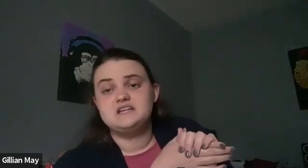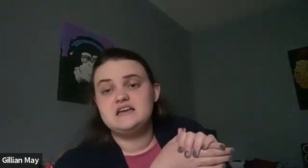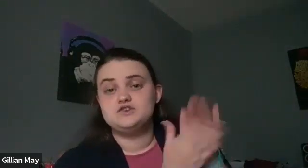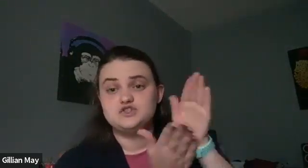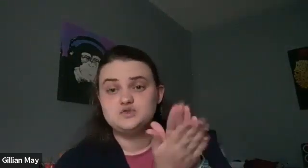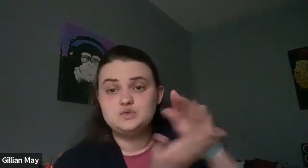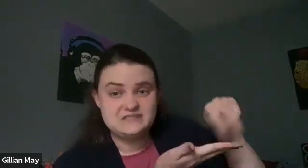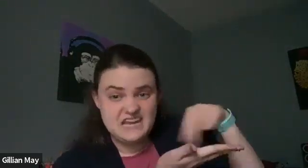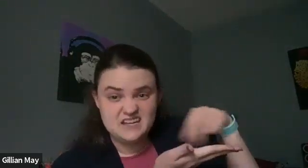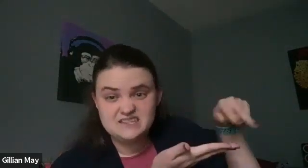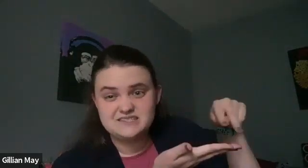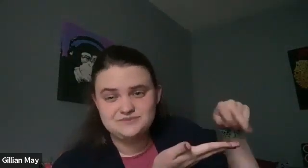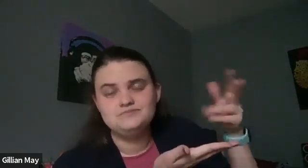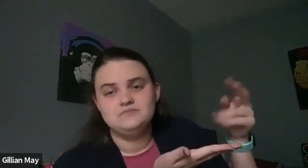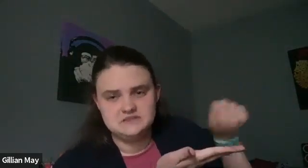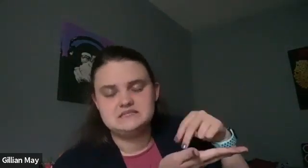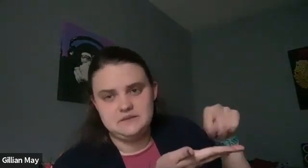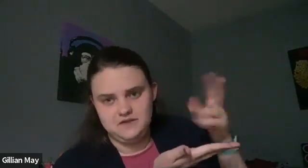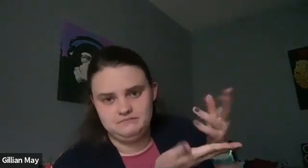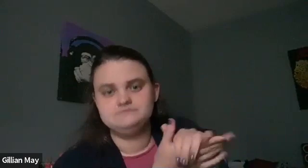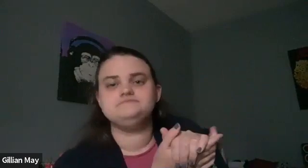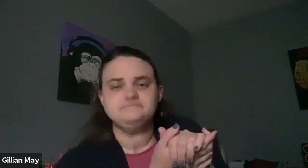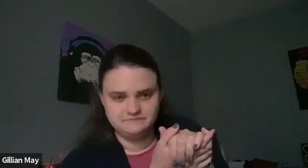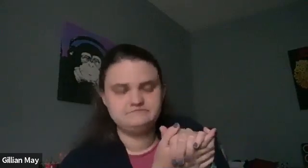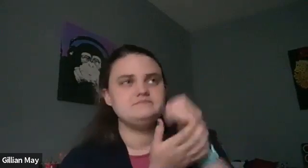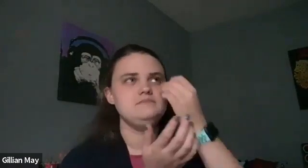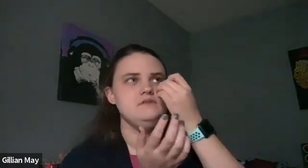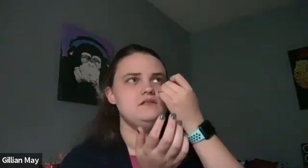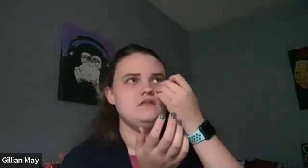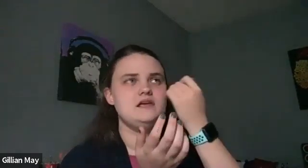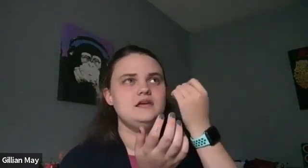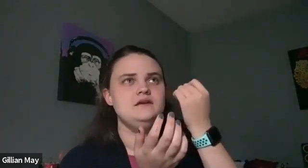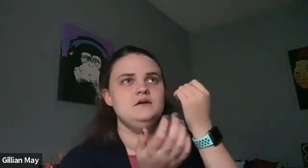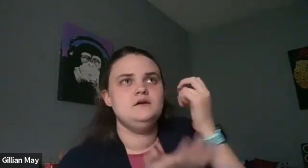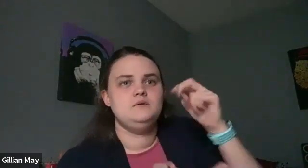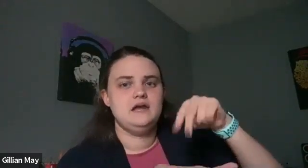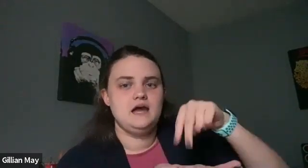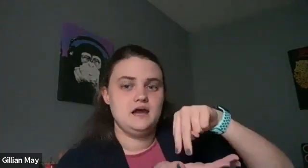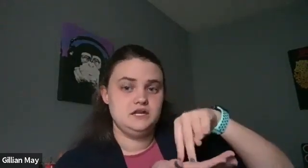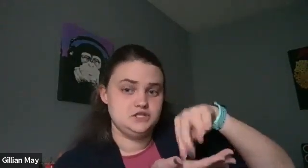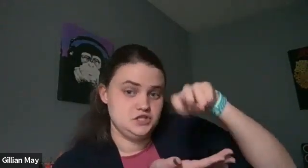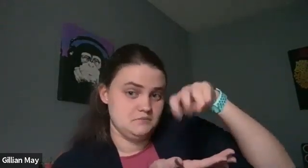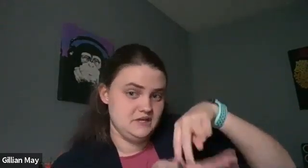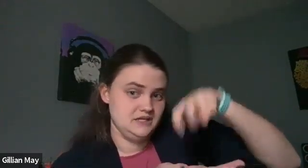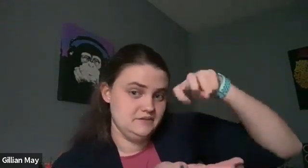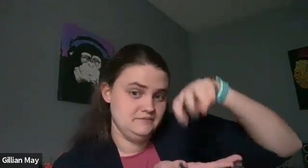saying there's a school dance, it's the same thing. And then we had jumping.